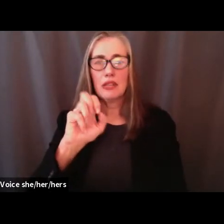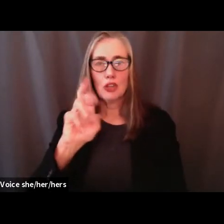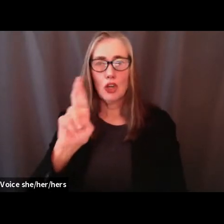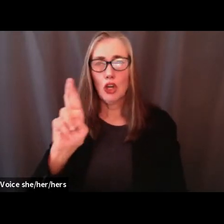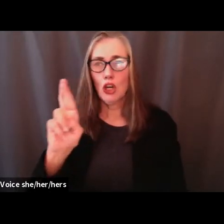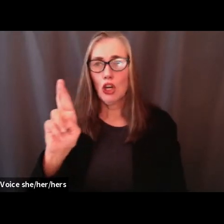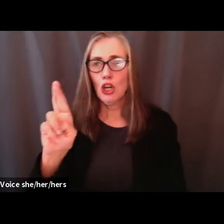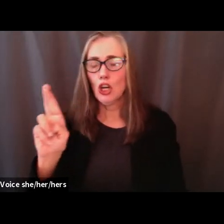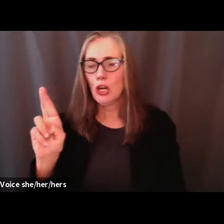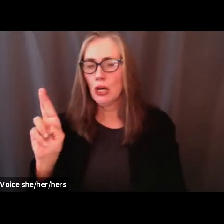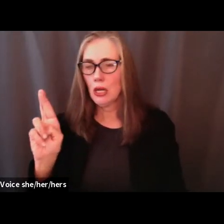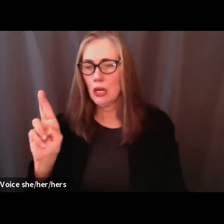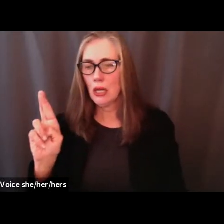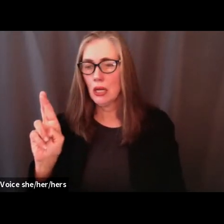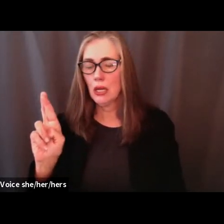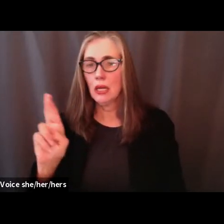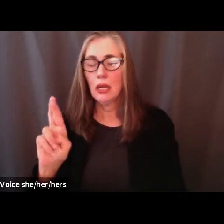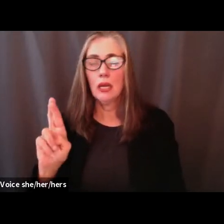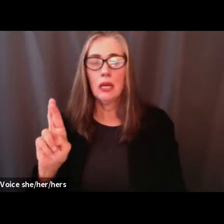It was Ayad.